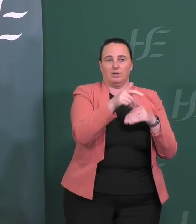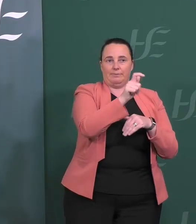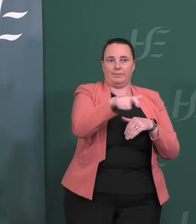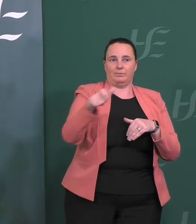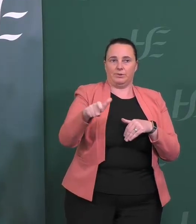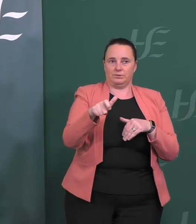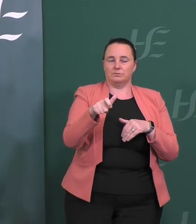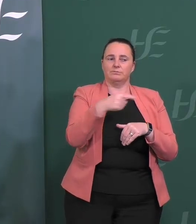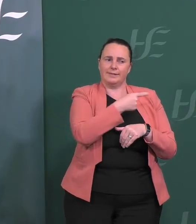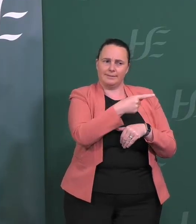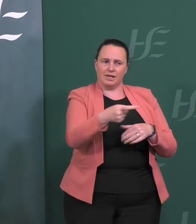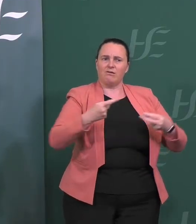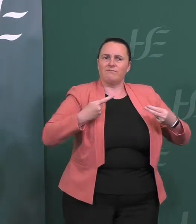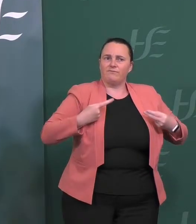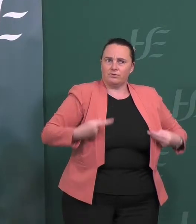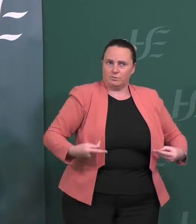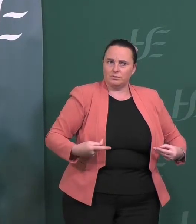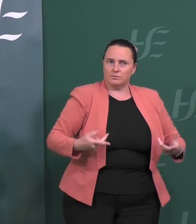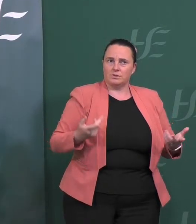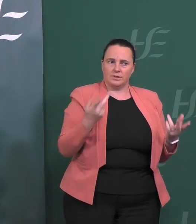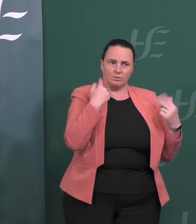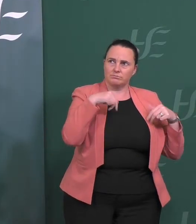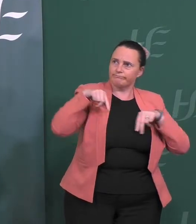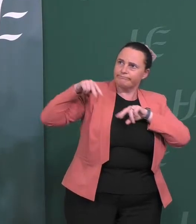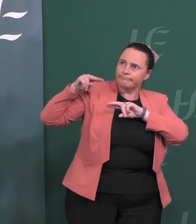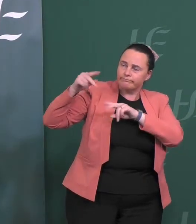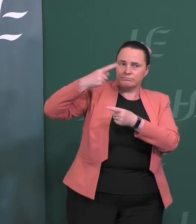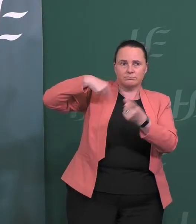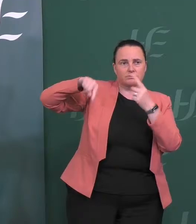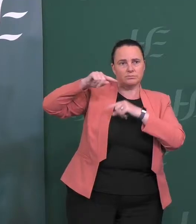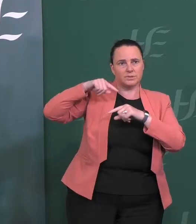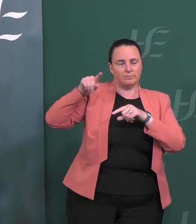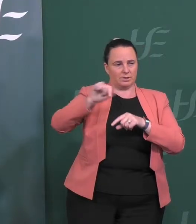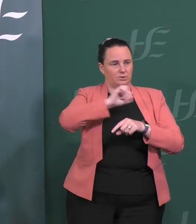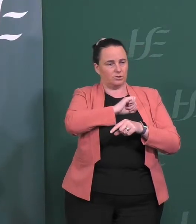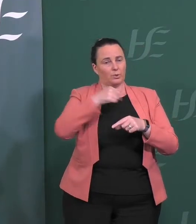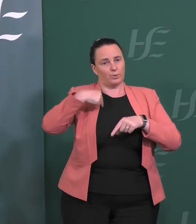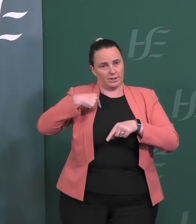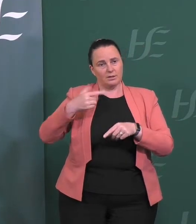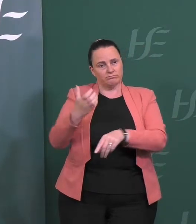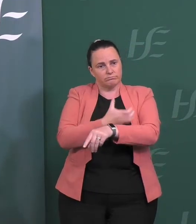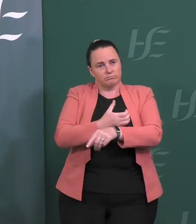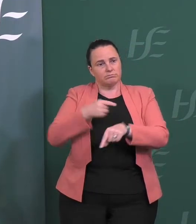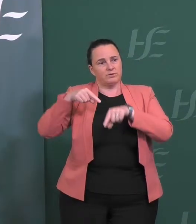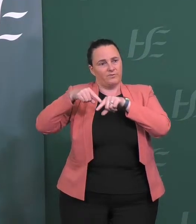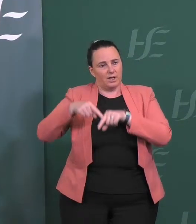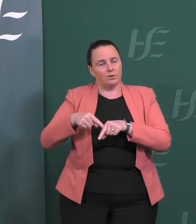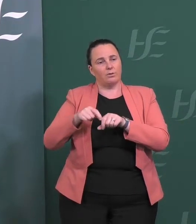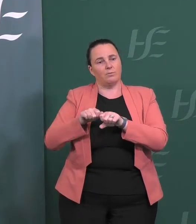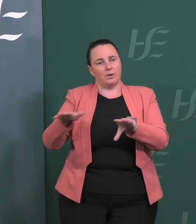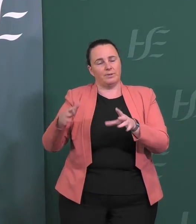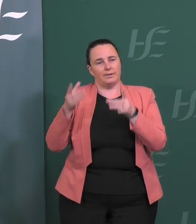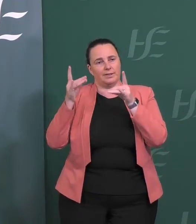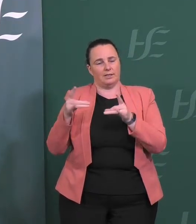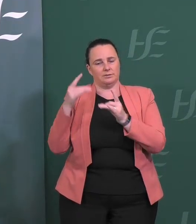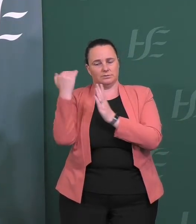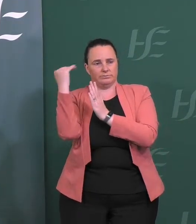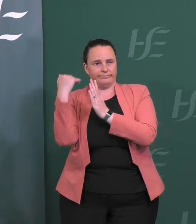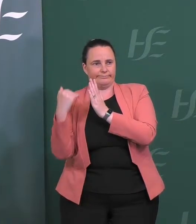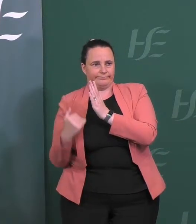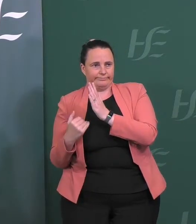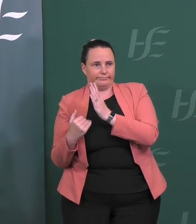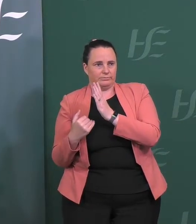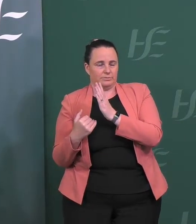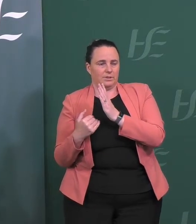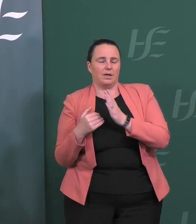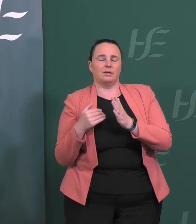date and are vulnerable. So they too will look at our adherence to public health measures and take a lead from us. And I'd urge everybody to do